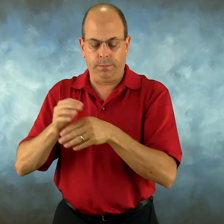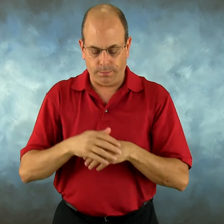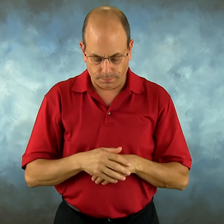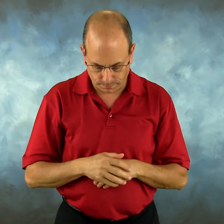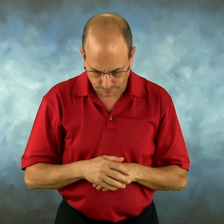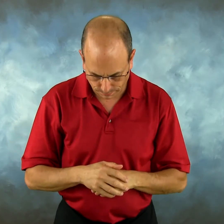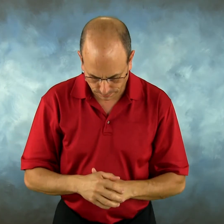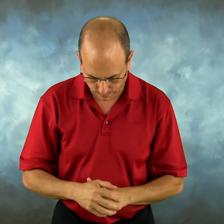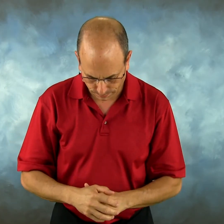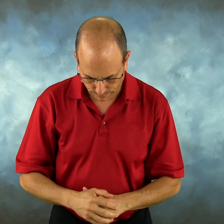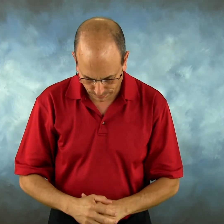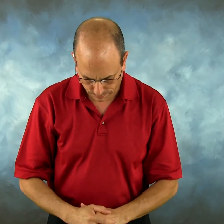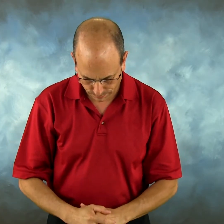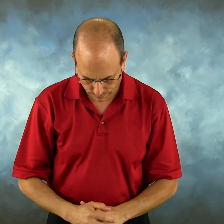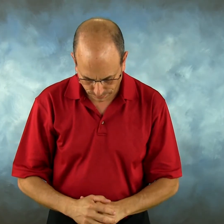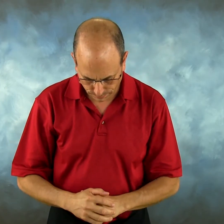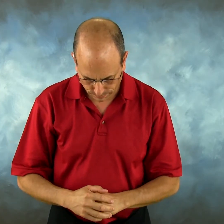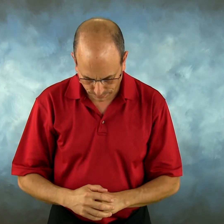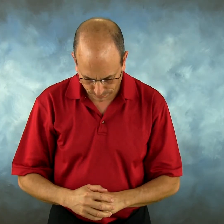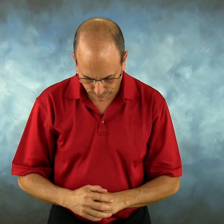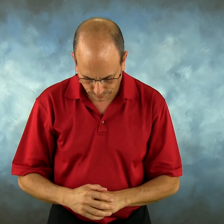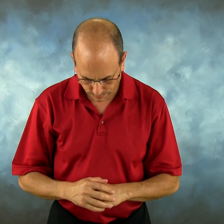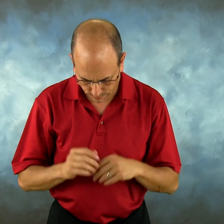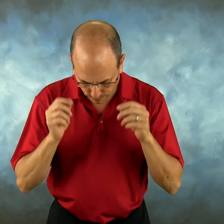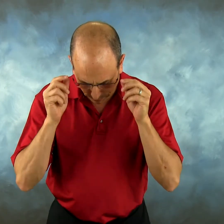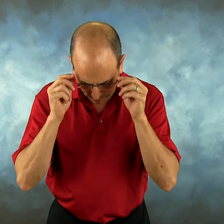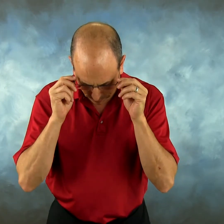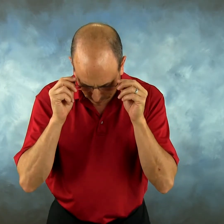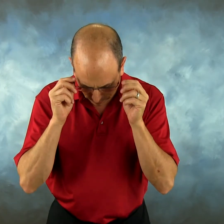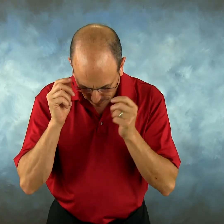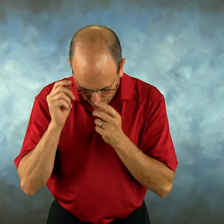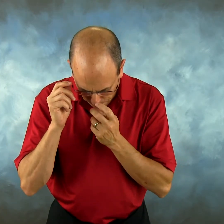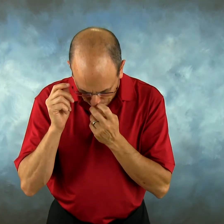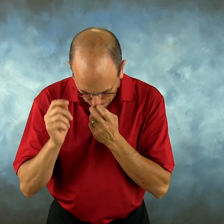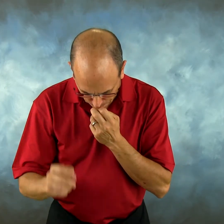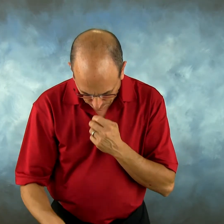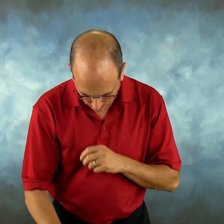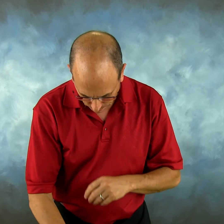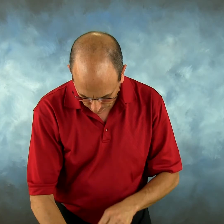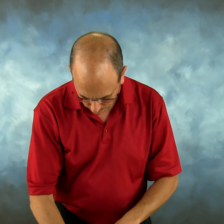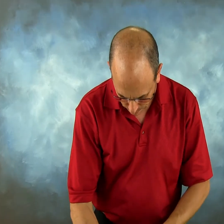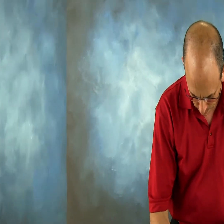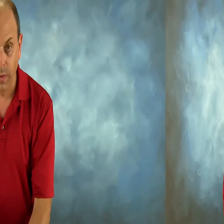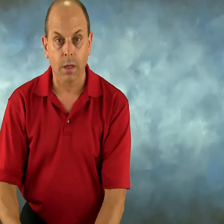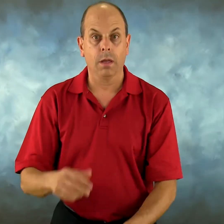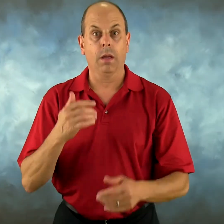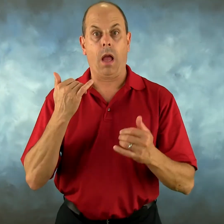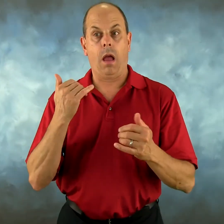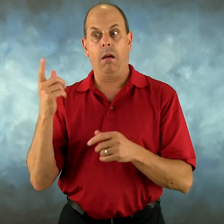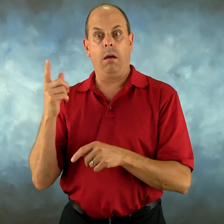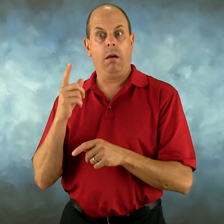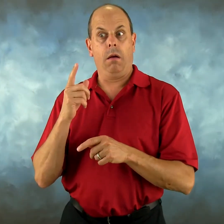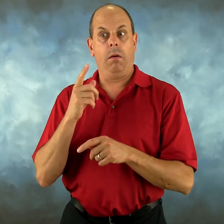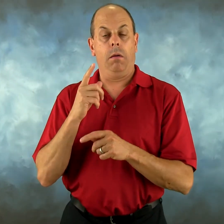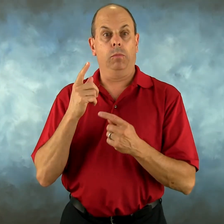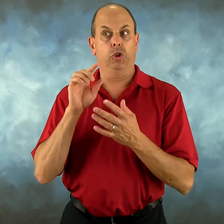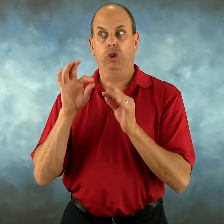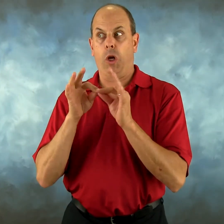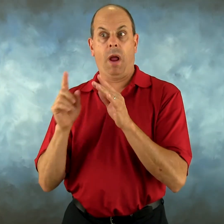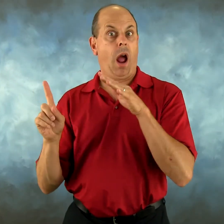English. Some other patients might have a stronger grasp on English, so it really depends on the individual.